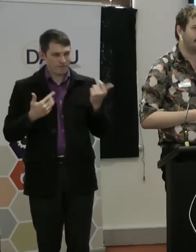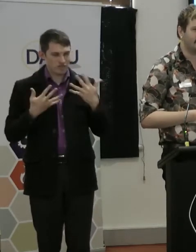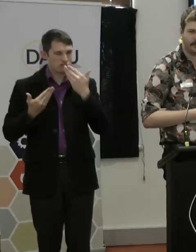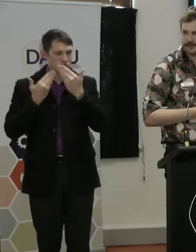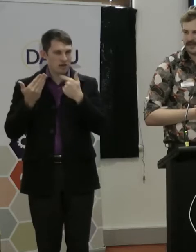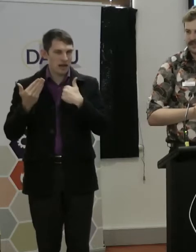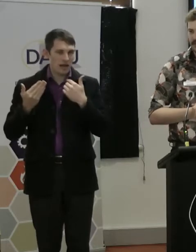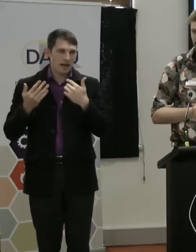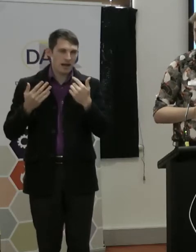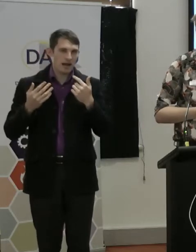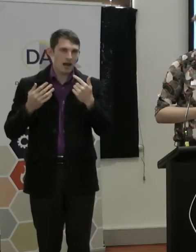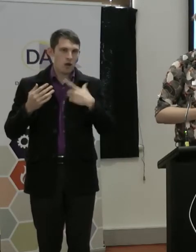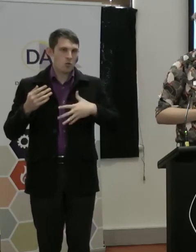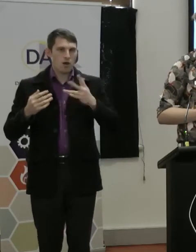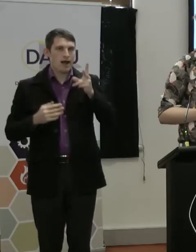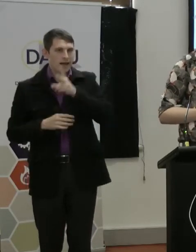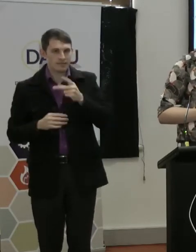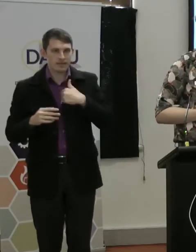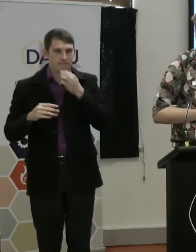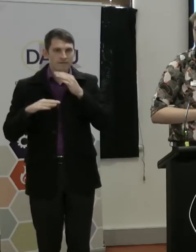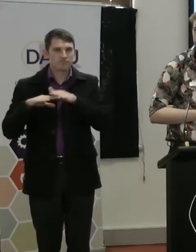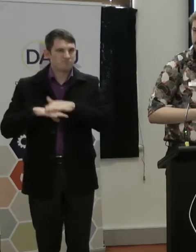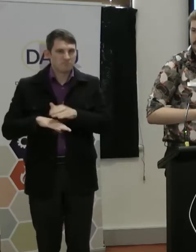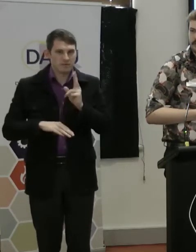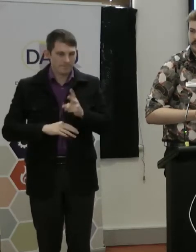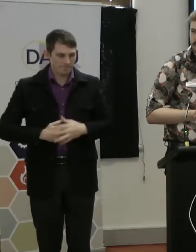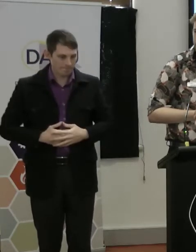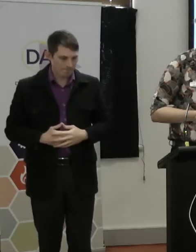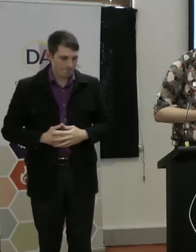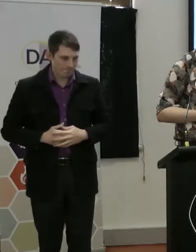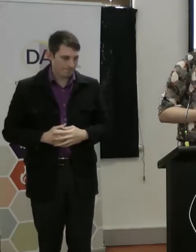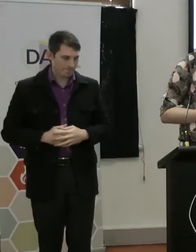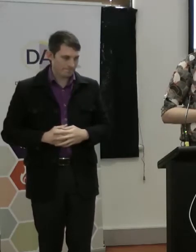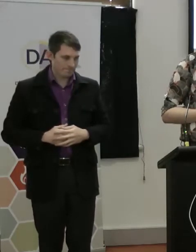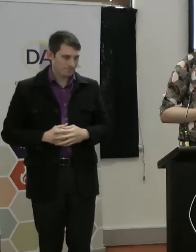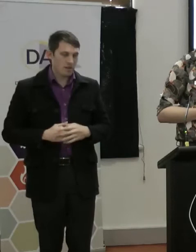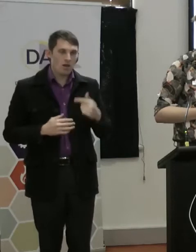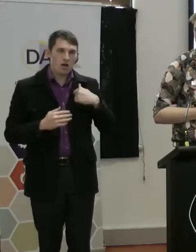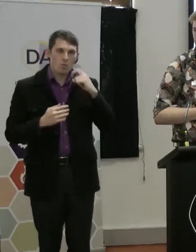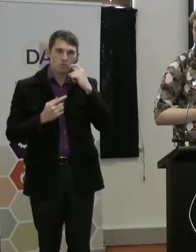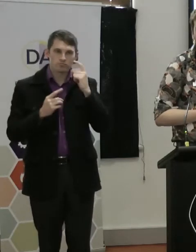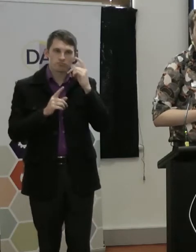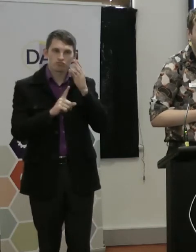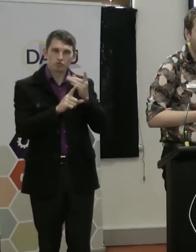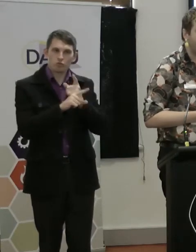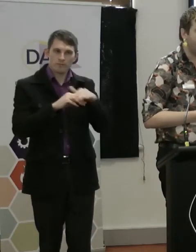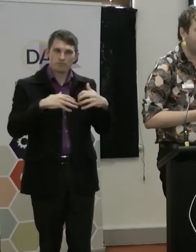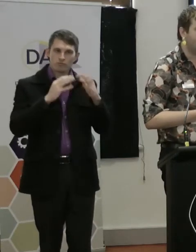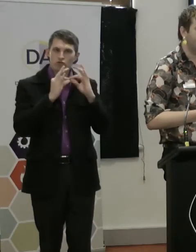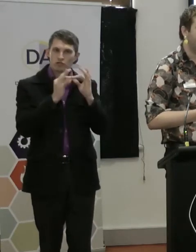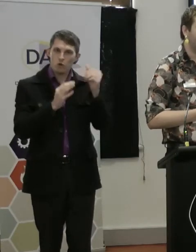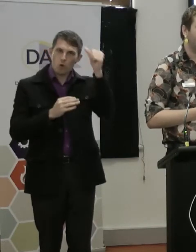sort of fast forward through some of the slides. I'll go into talking about knowmore. So